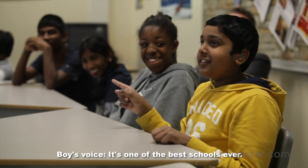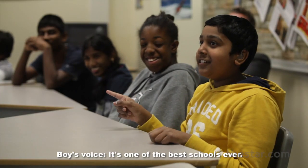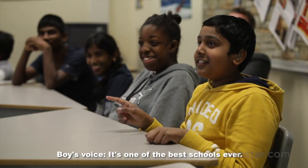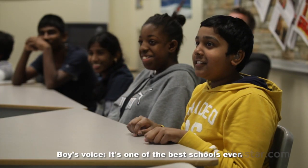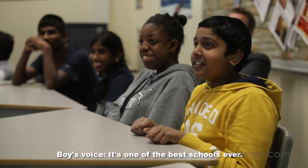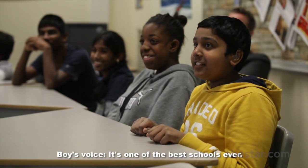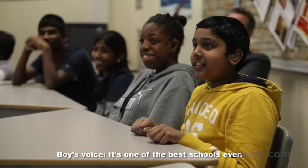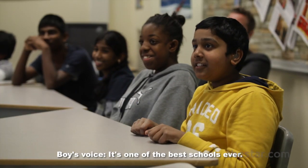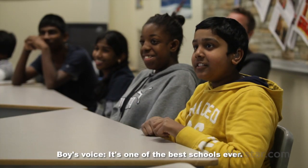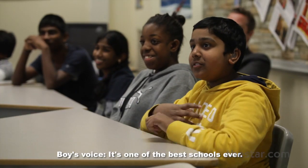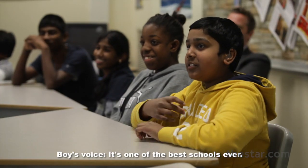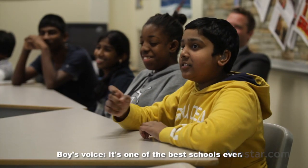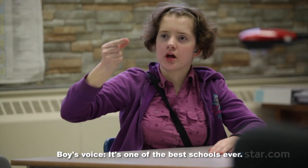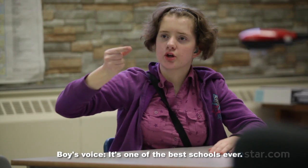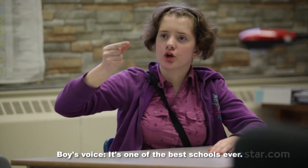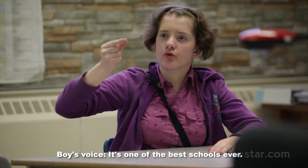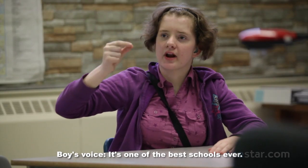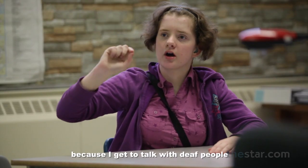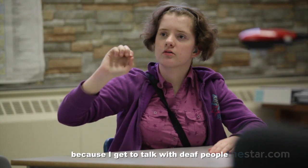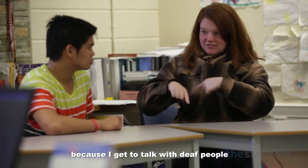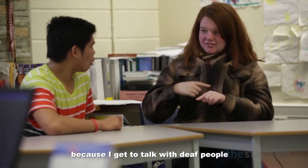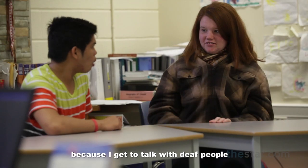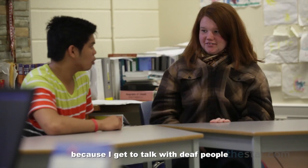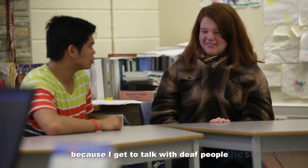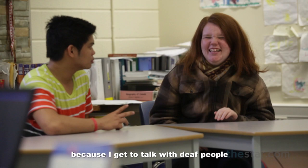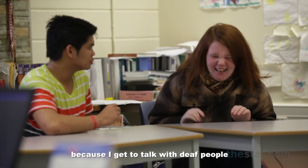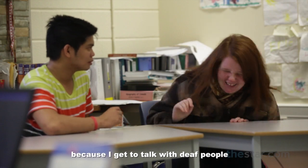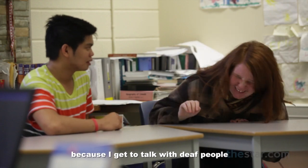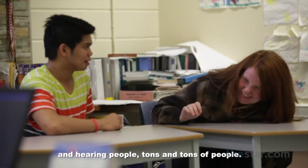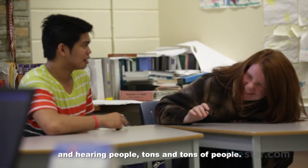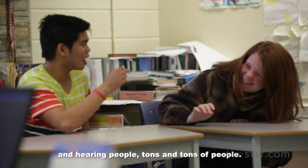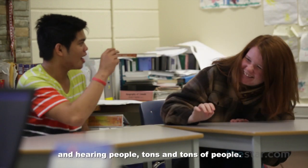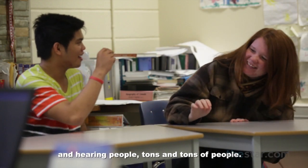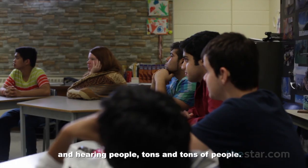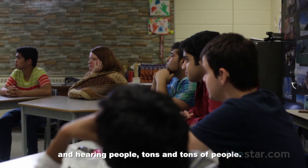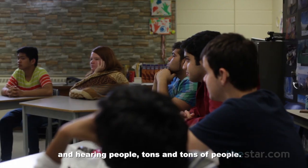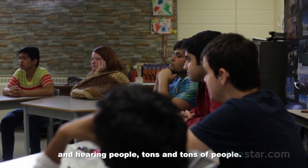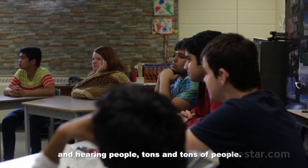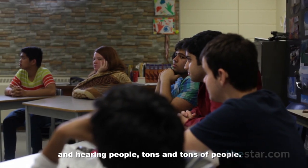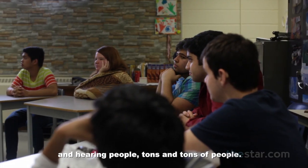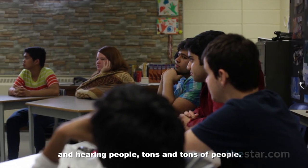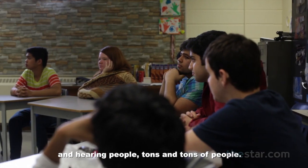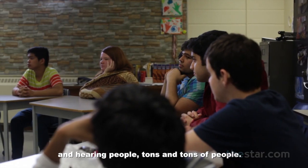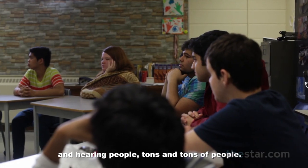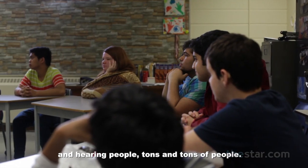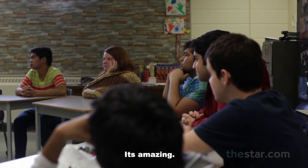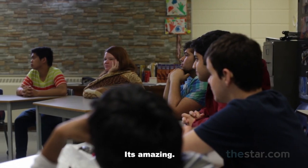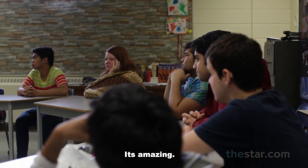It's like one of the best schools ever because I get to talk with deaf people and hearing people, tons and tons of people. It's amazing.